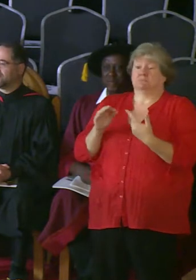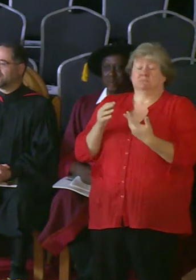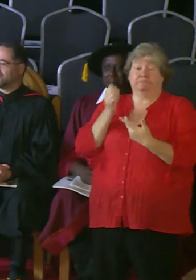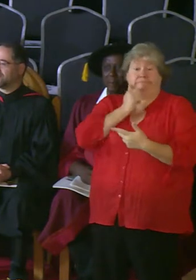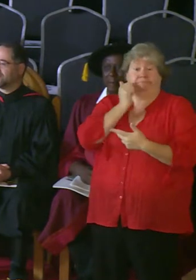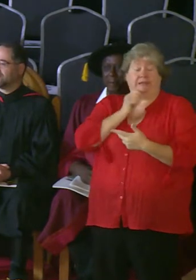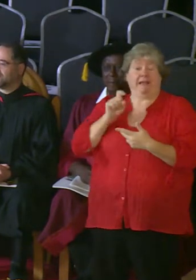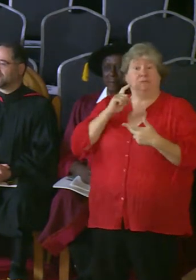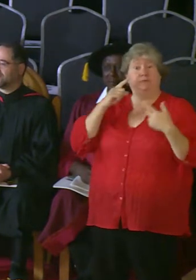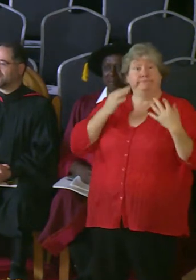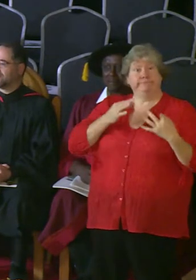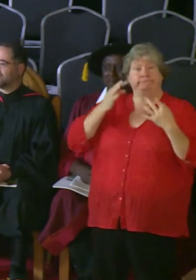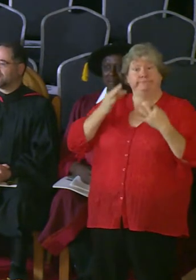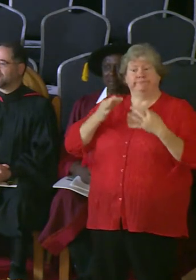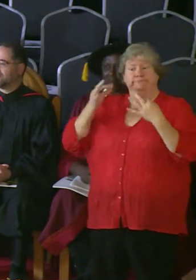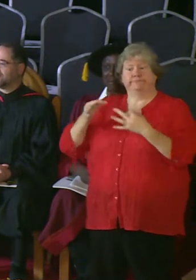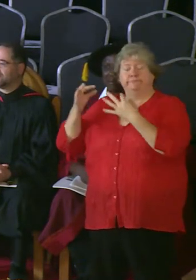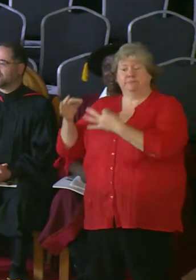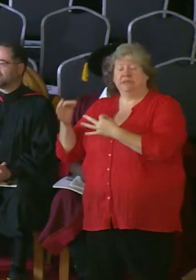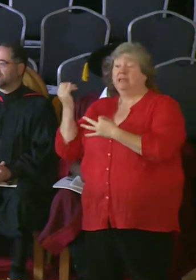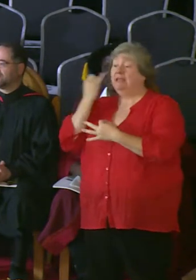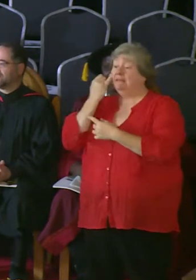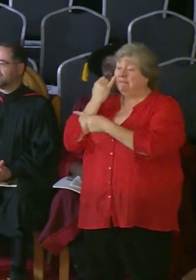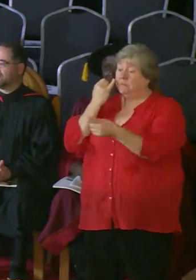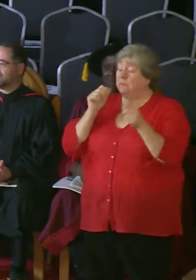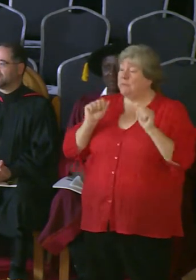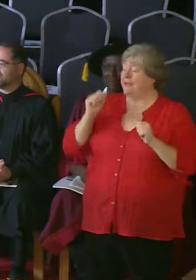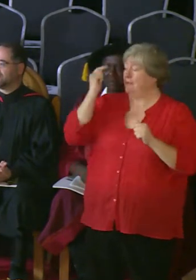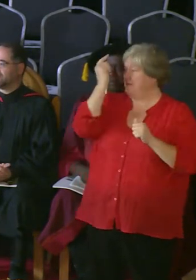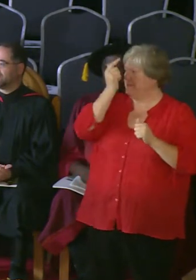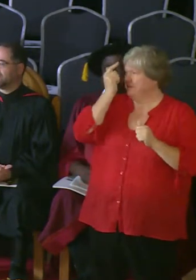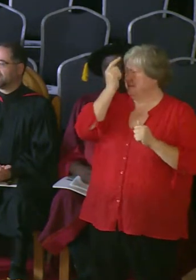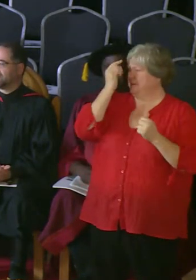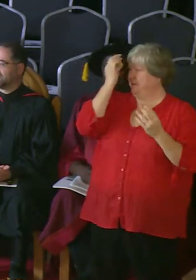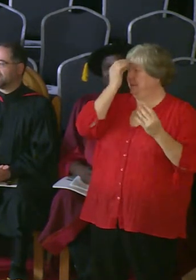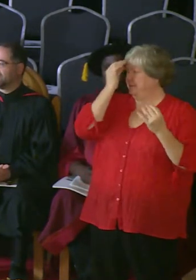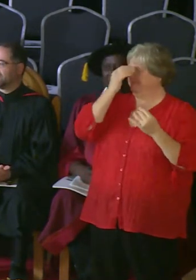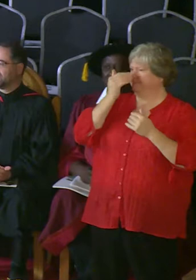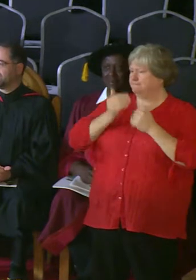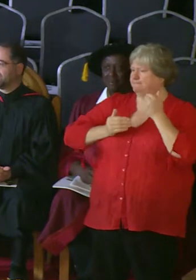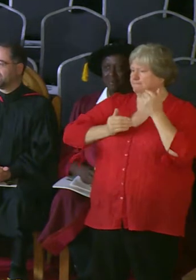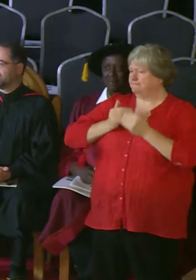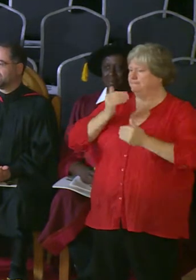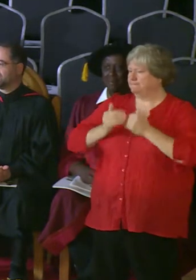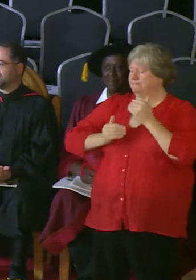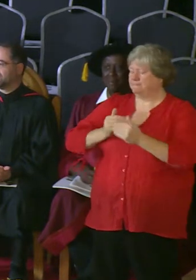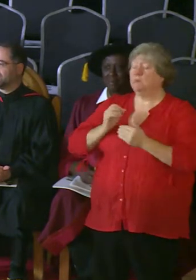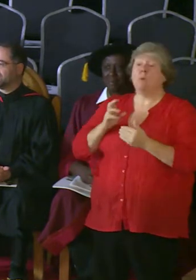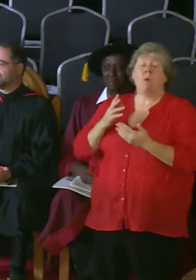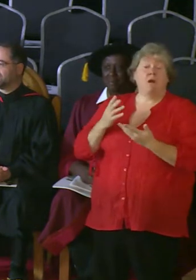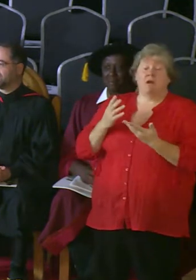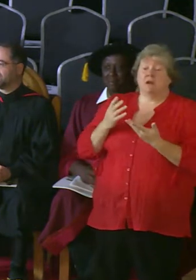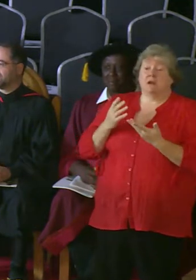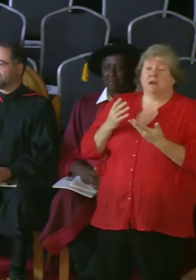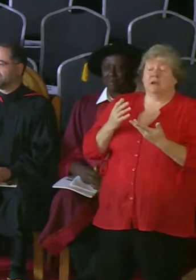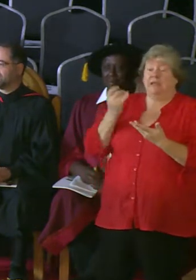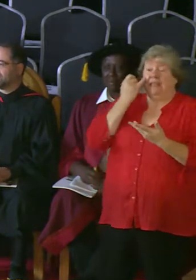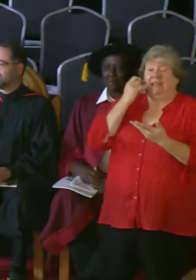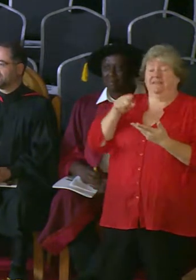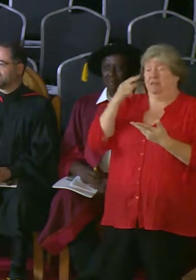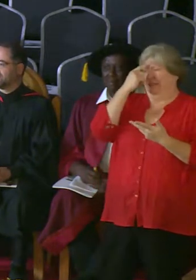and the ability to do this by using a logical and methodical approach, or one in which you have to think outside the